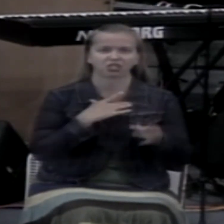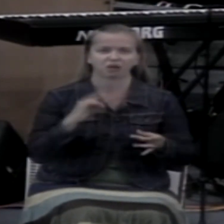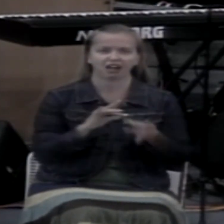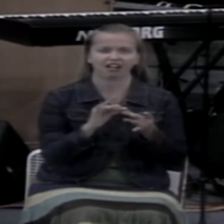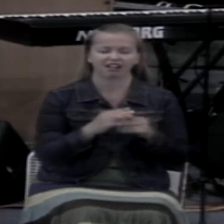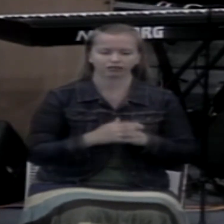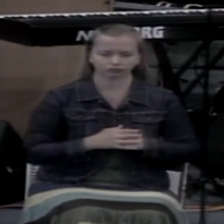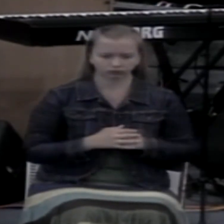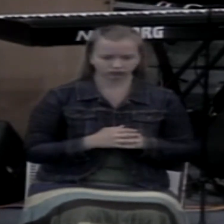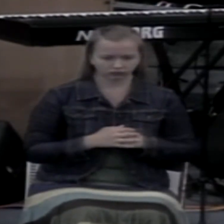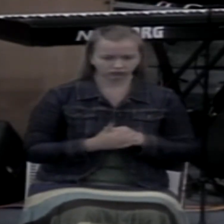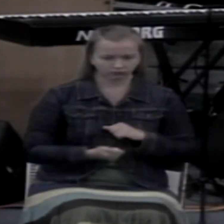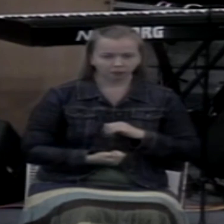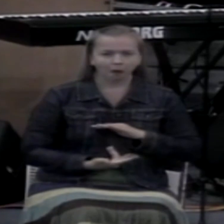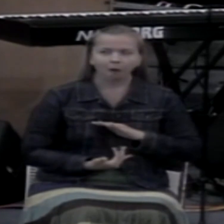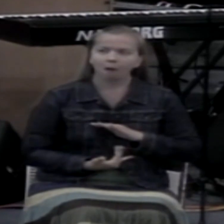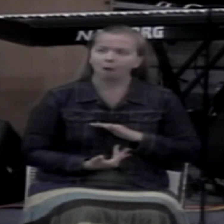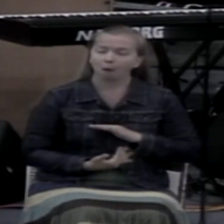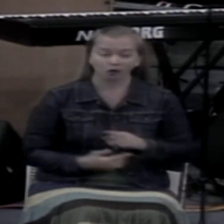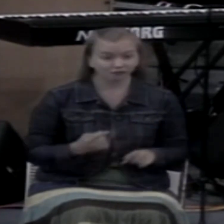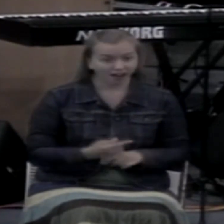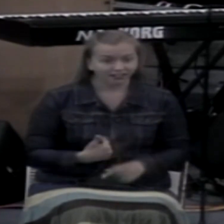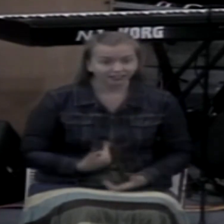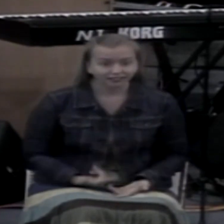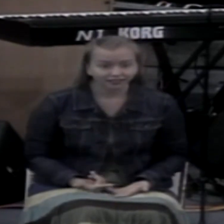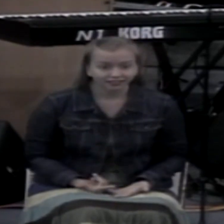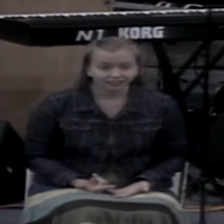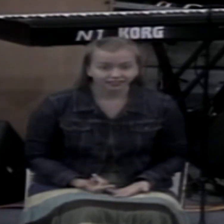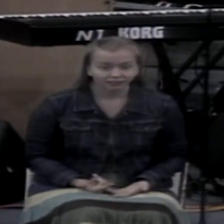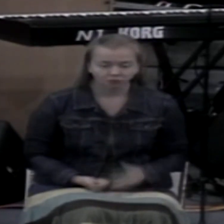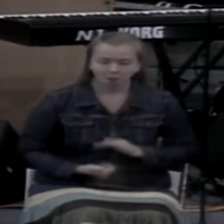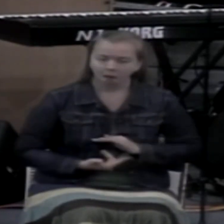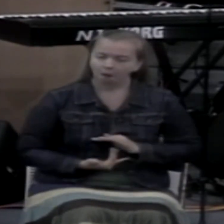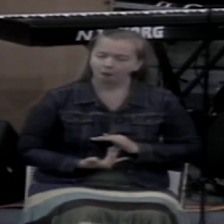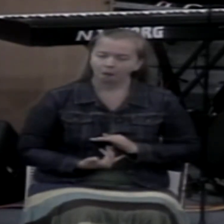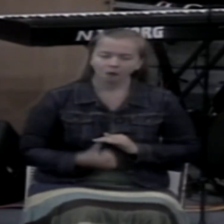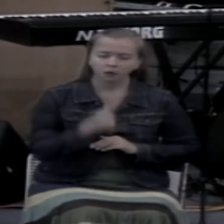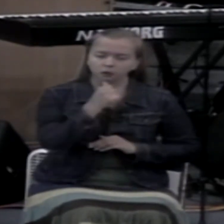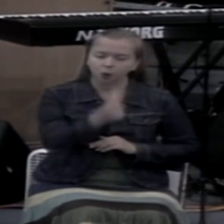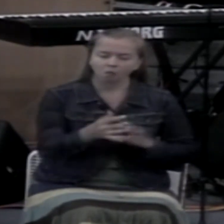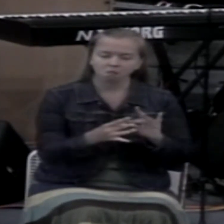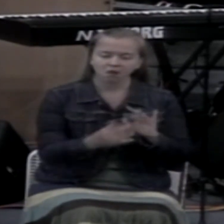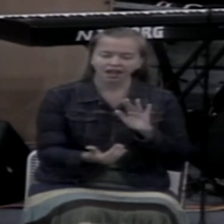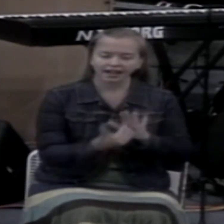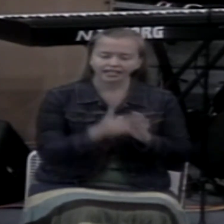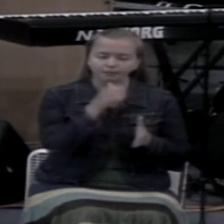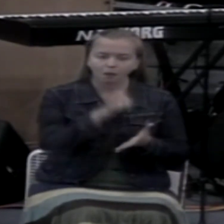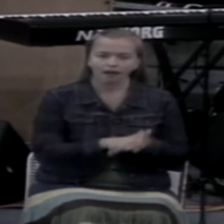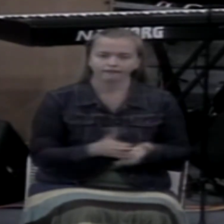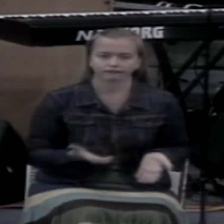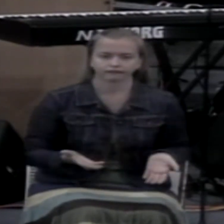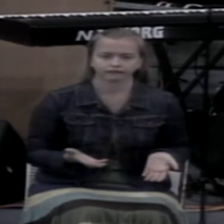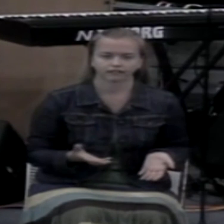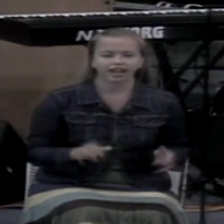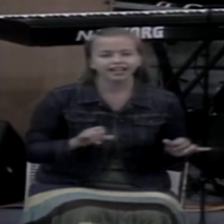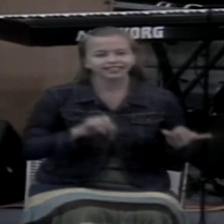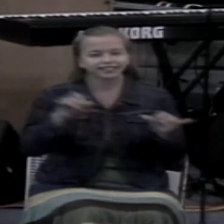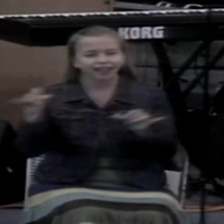What's wrong with feeling that you've got the best church in the world? What's wrong with feeling that?